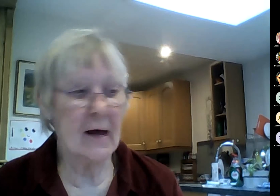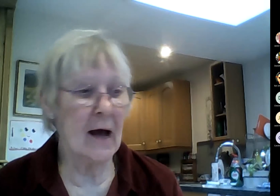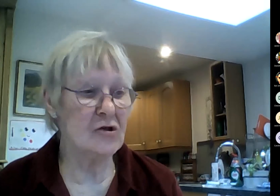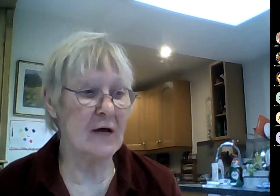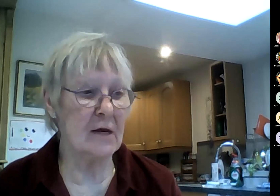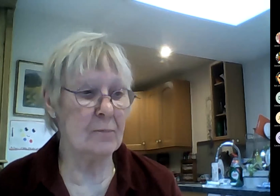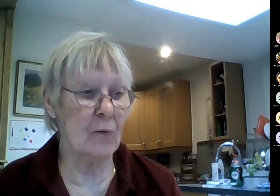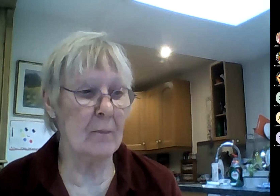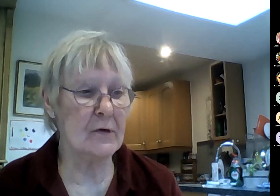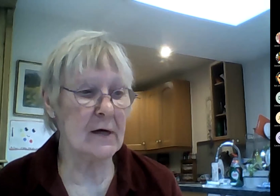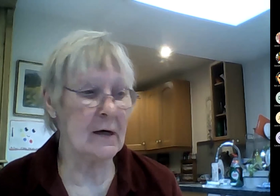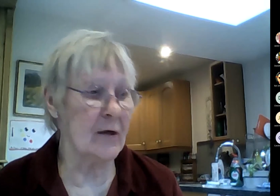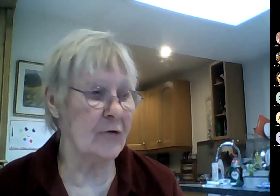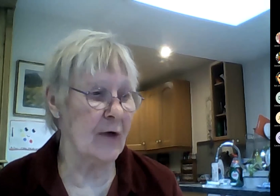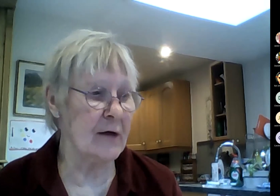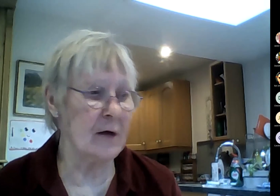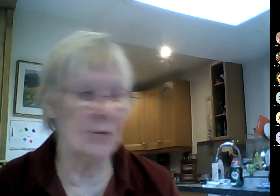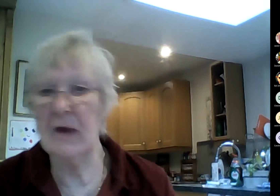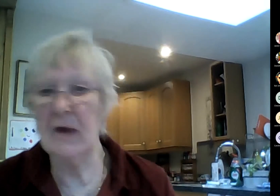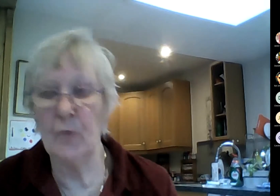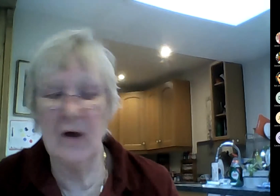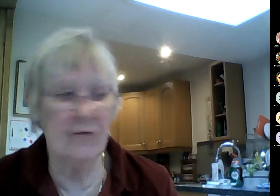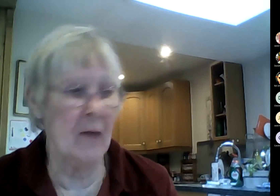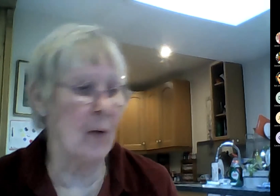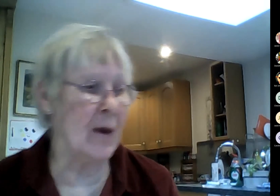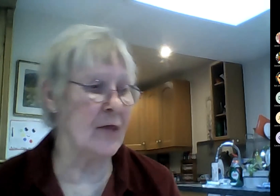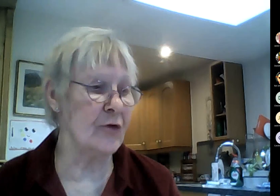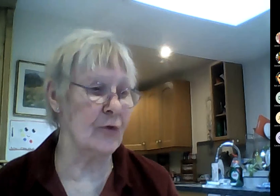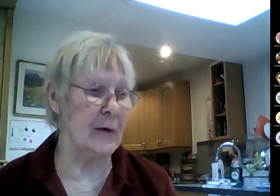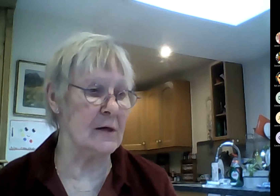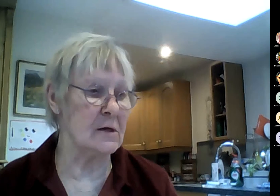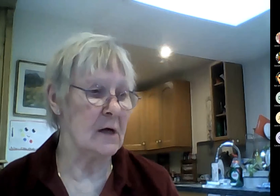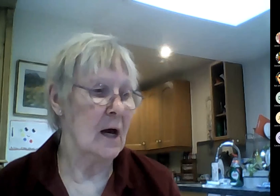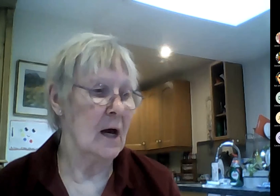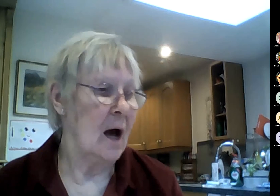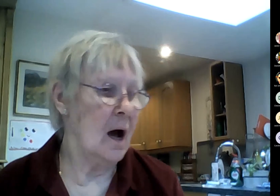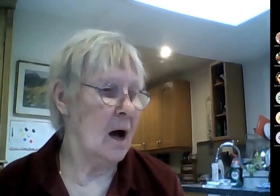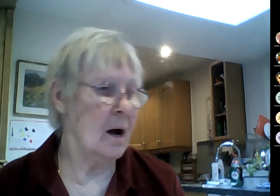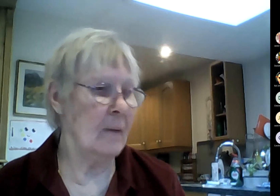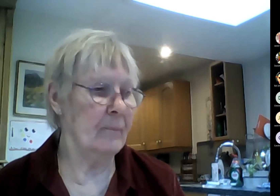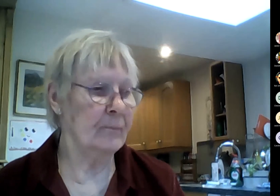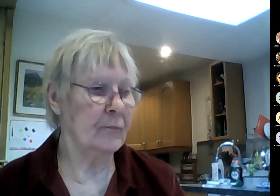But today I shall take one particular thread and weave my way through it